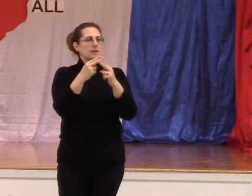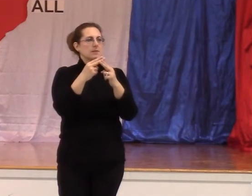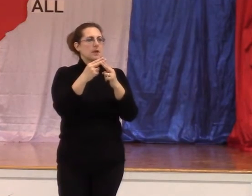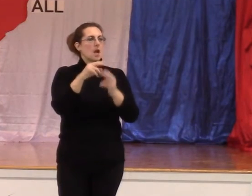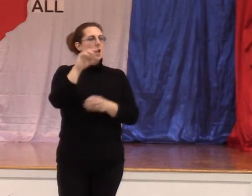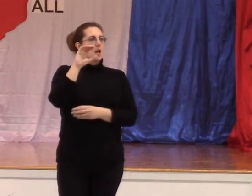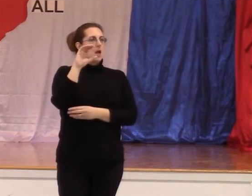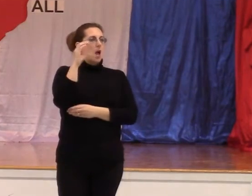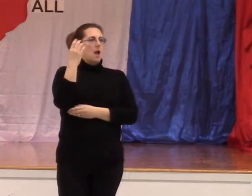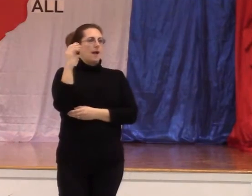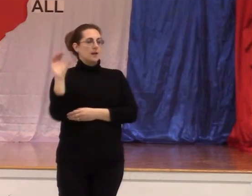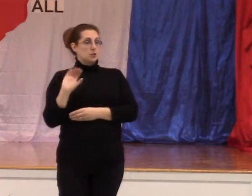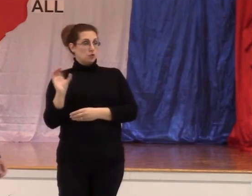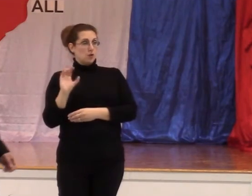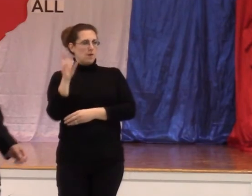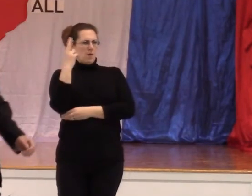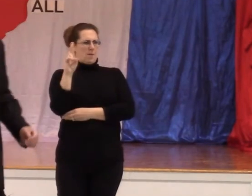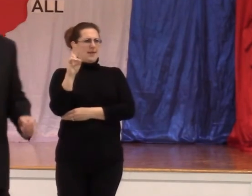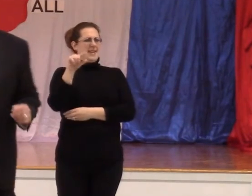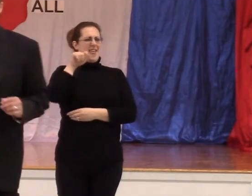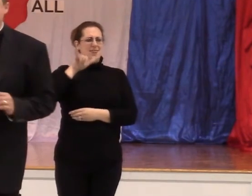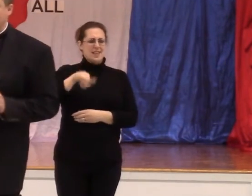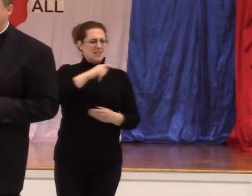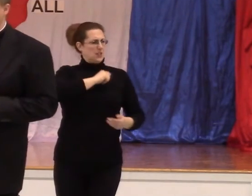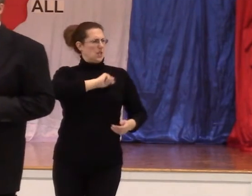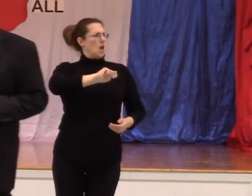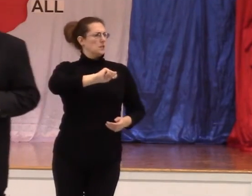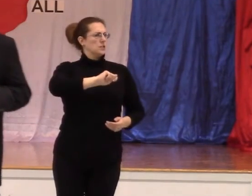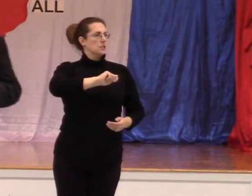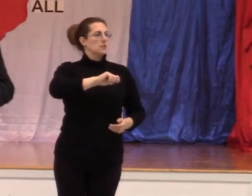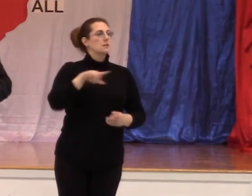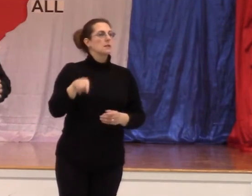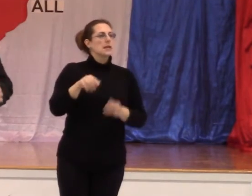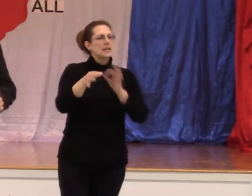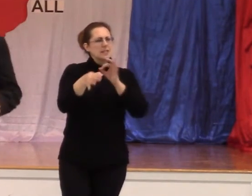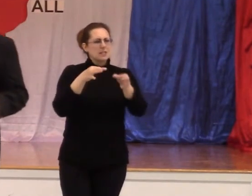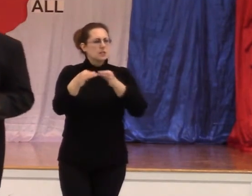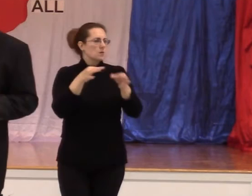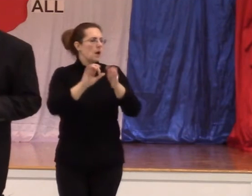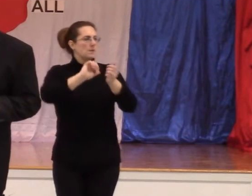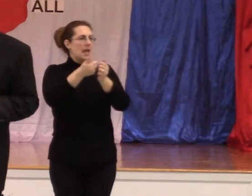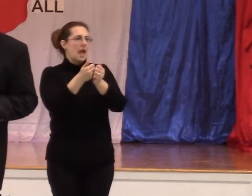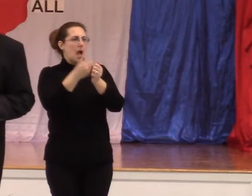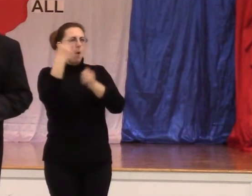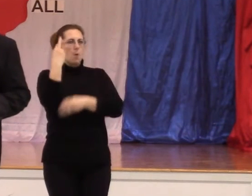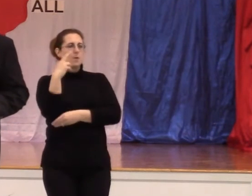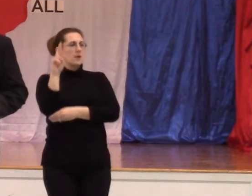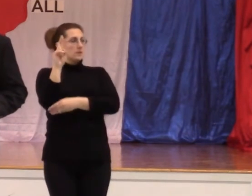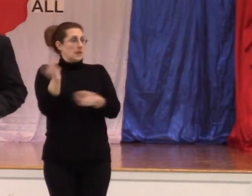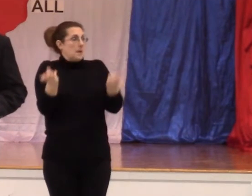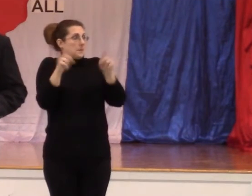Reformation and Its Theology, right, in which he describes how the Reformation came to be,